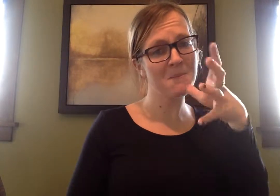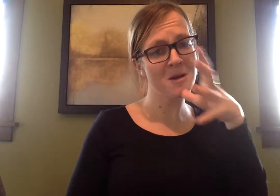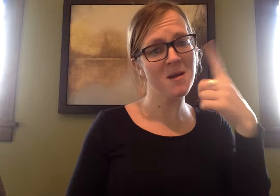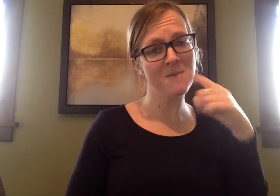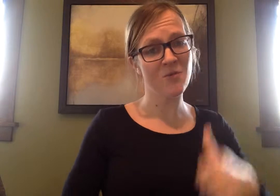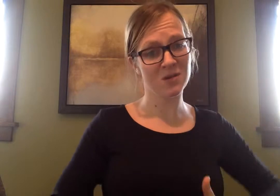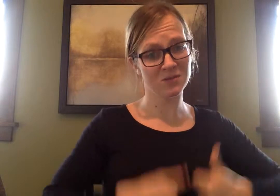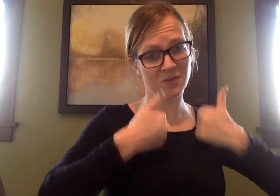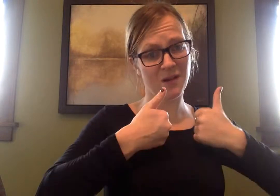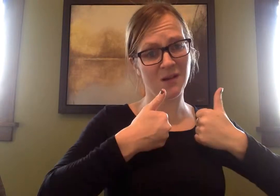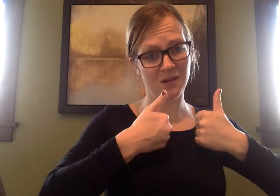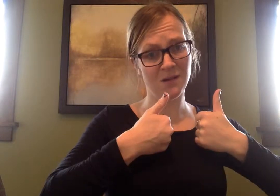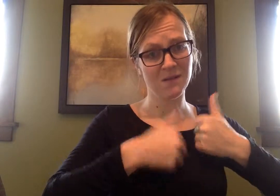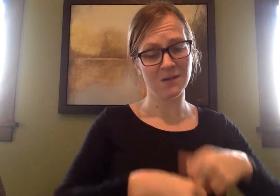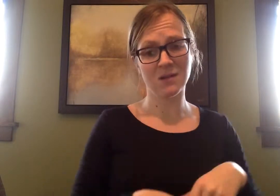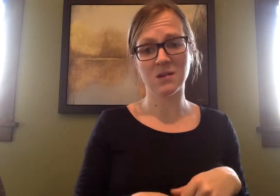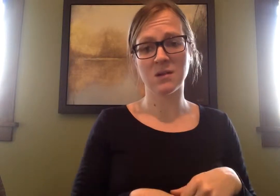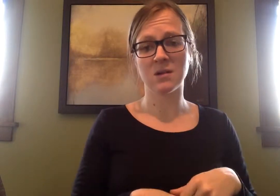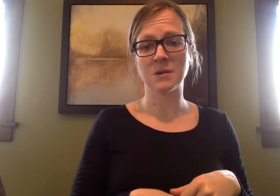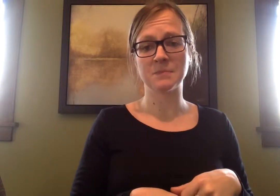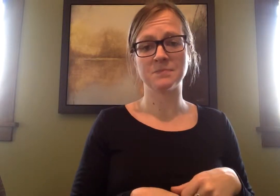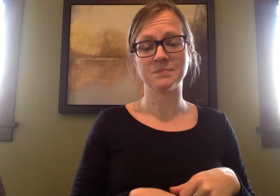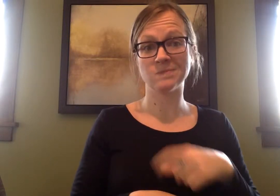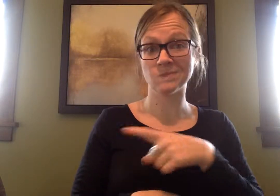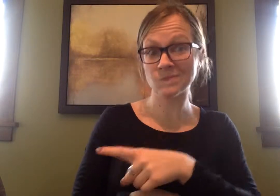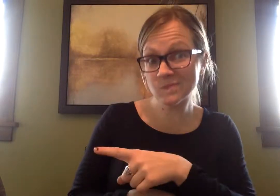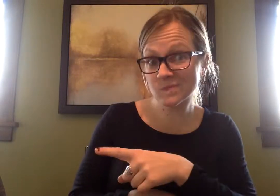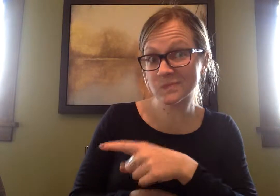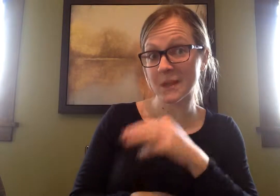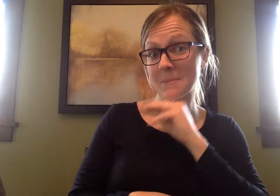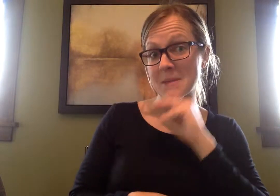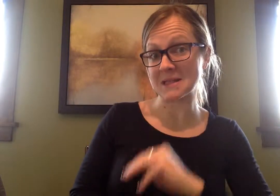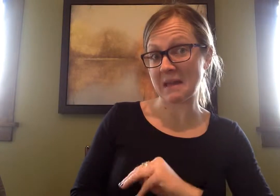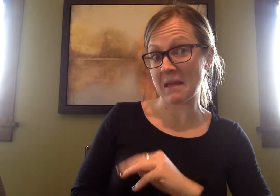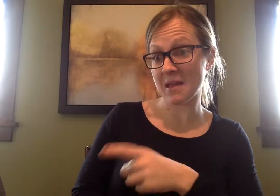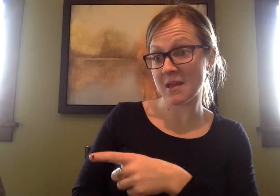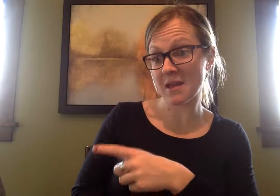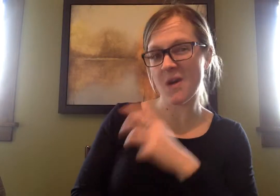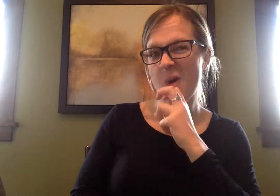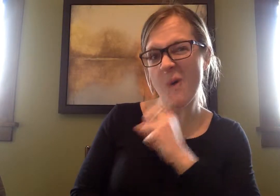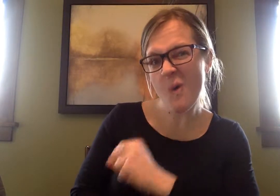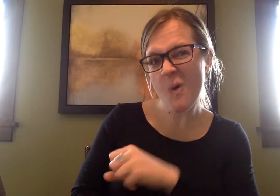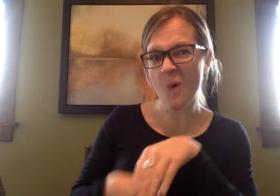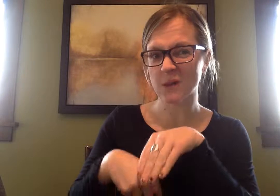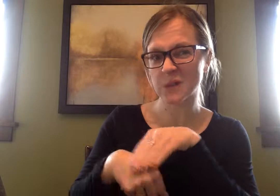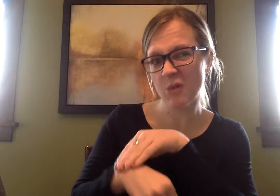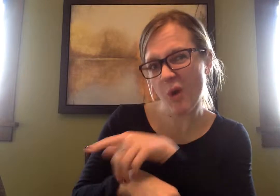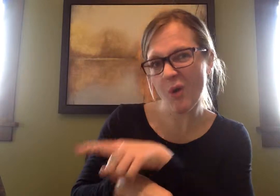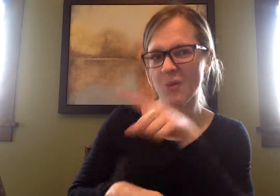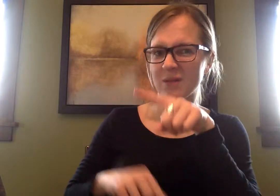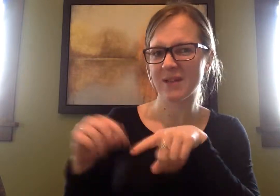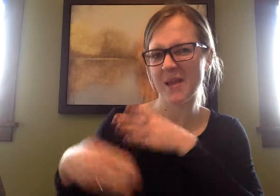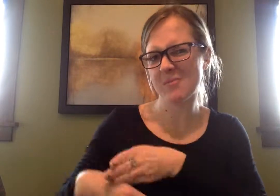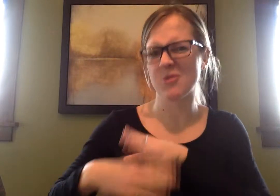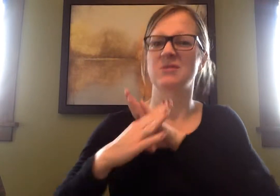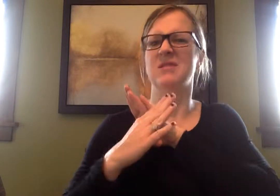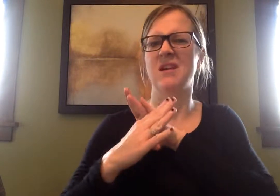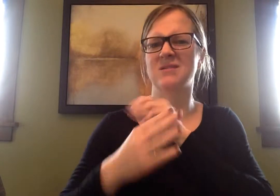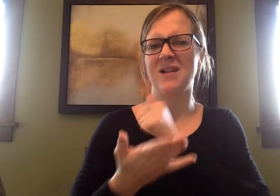survive. An old, slow tortoise like Mzee can never protect Owen the way a fierce mother